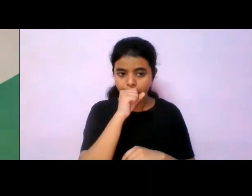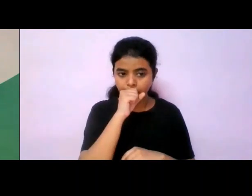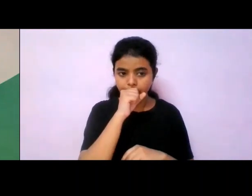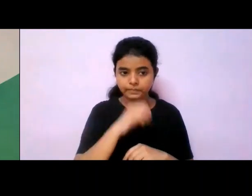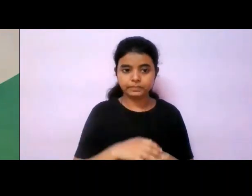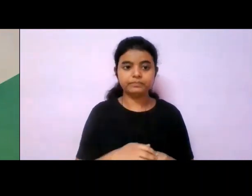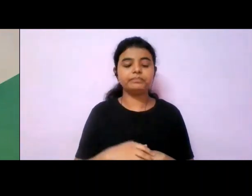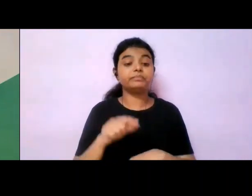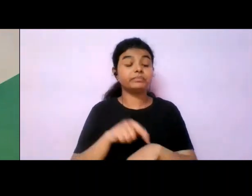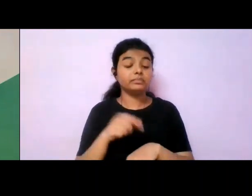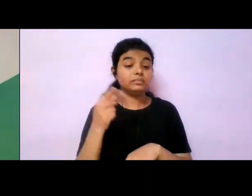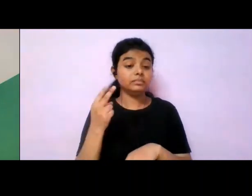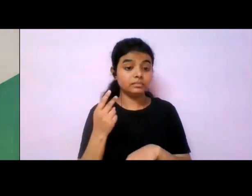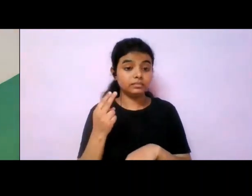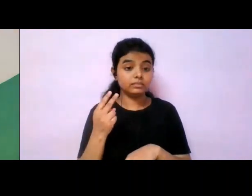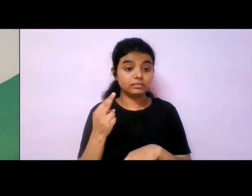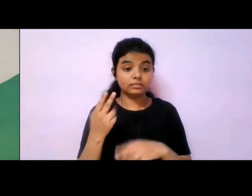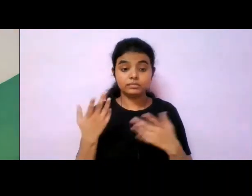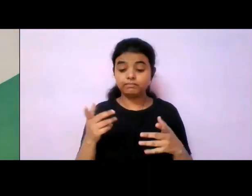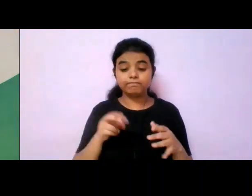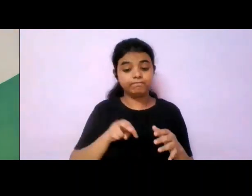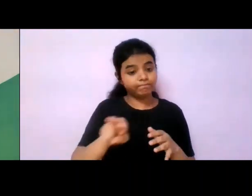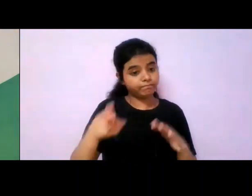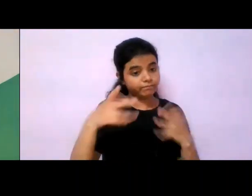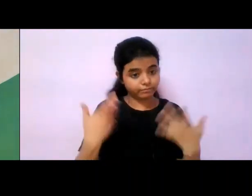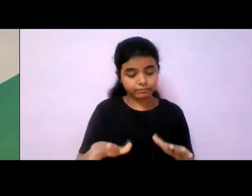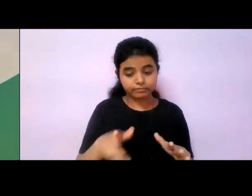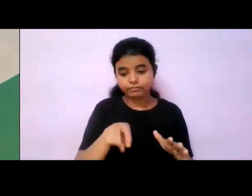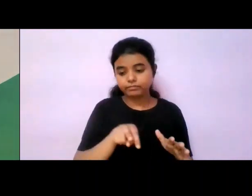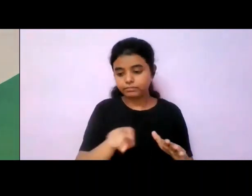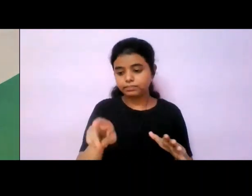2 minutes, we're all outside Rosa's group home.